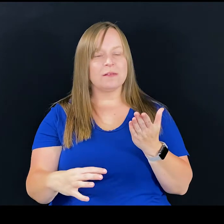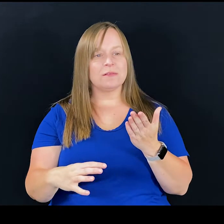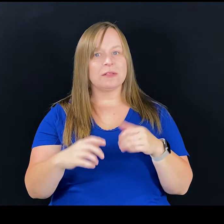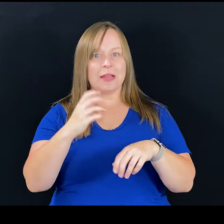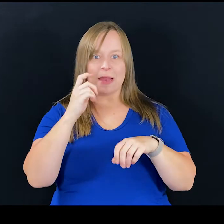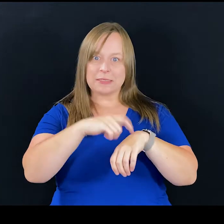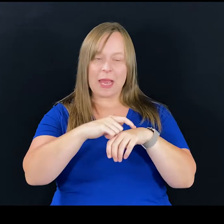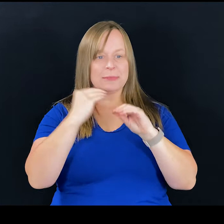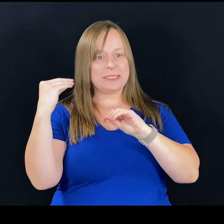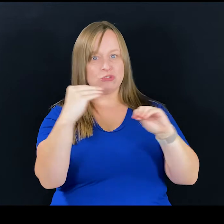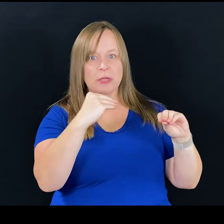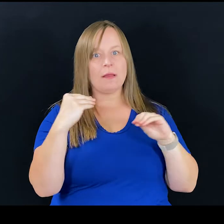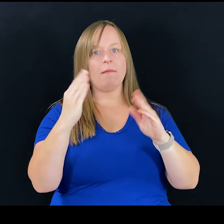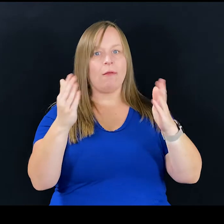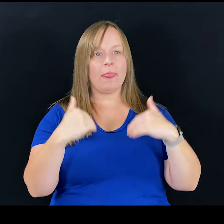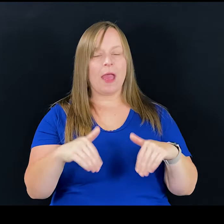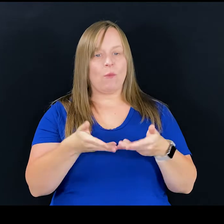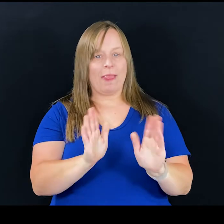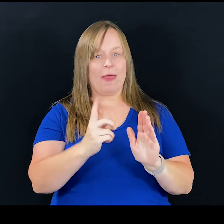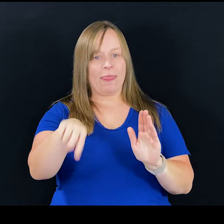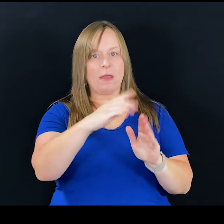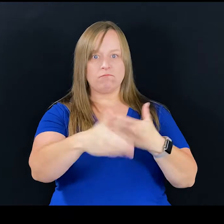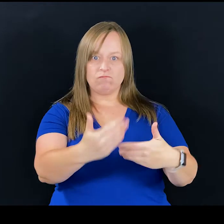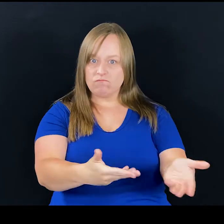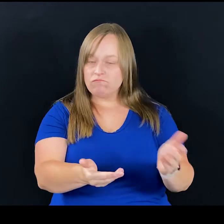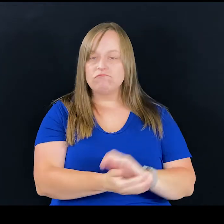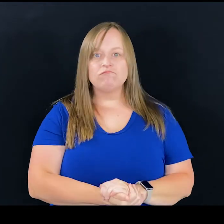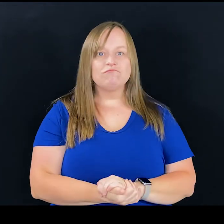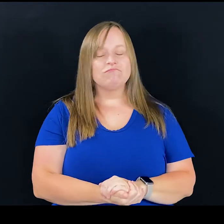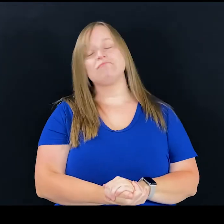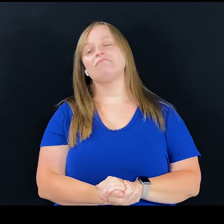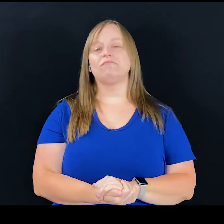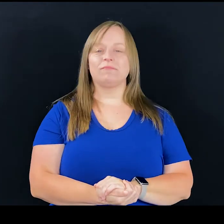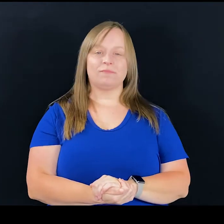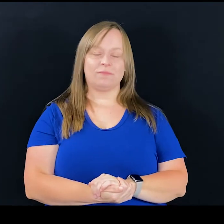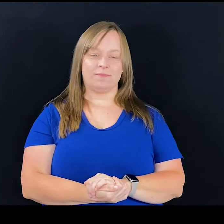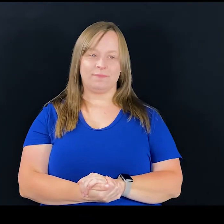students. We spent a lot of time teaching it, and then we let them roll with it.